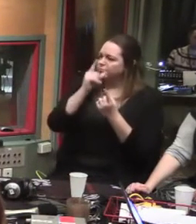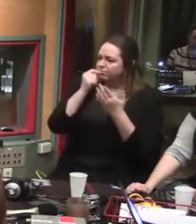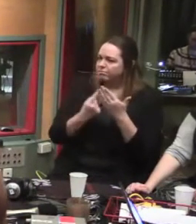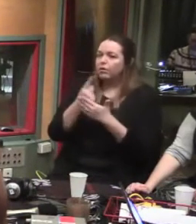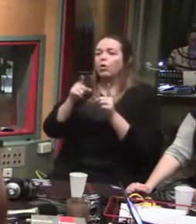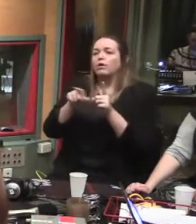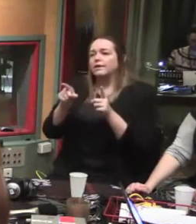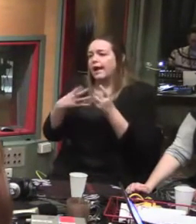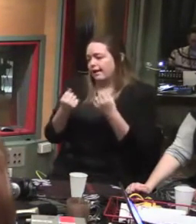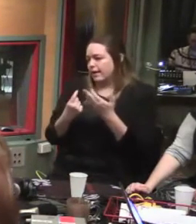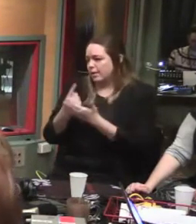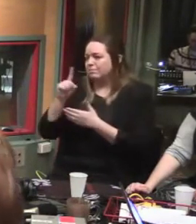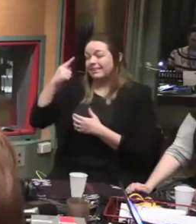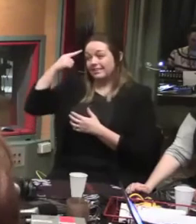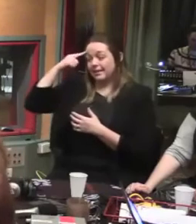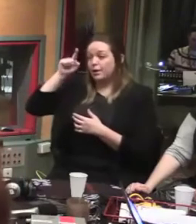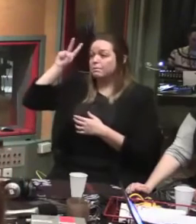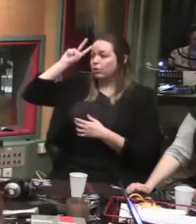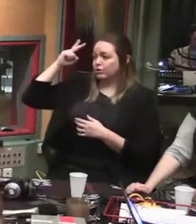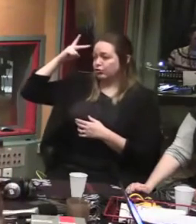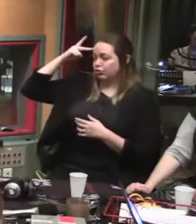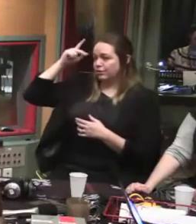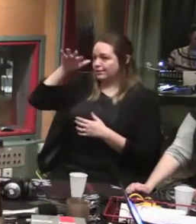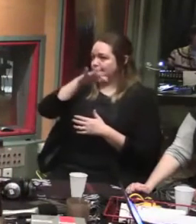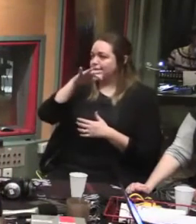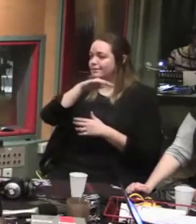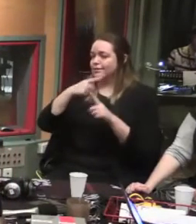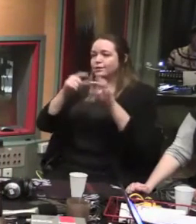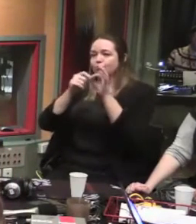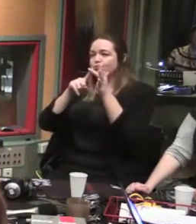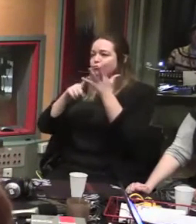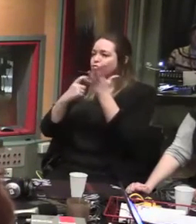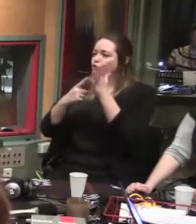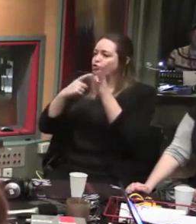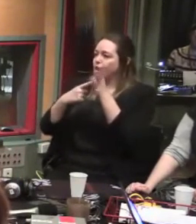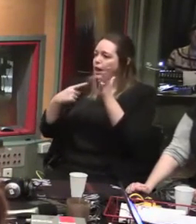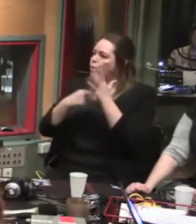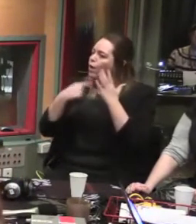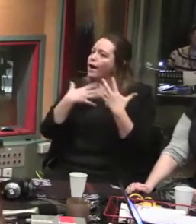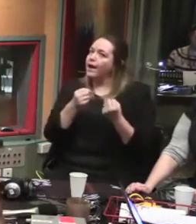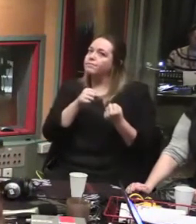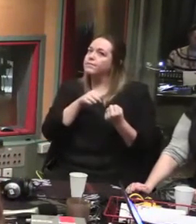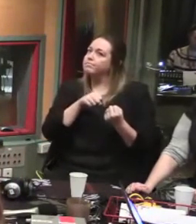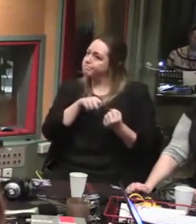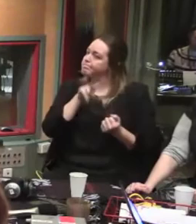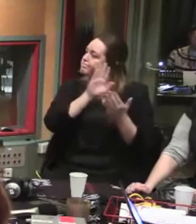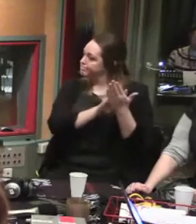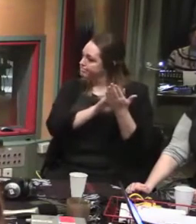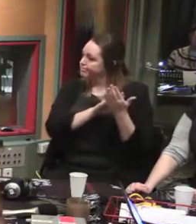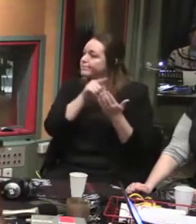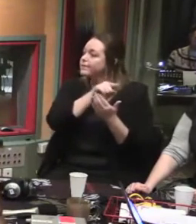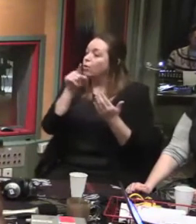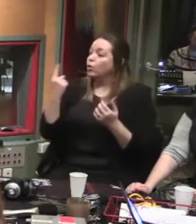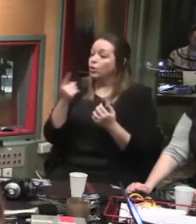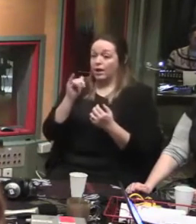So that happens. But I think the politicians and bureaucrats that I admire most are the ones who, even though they